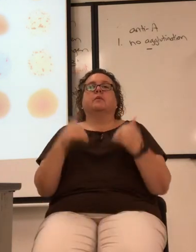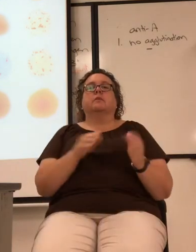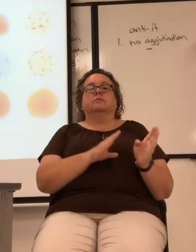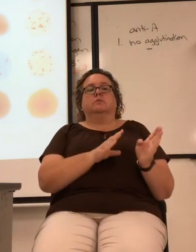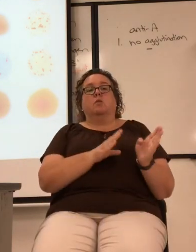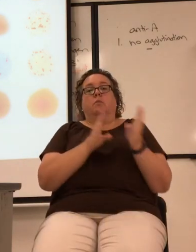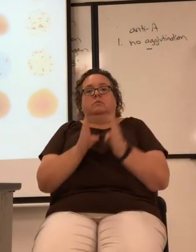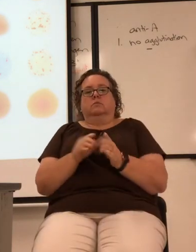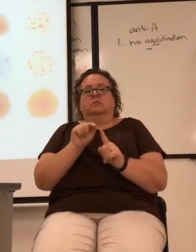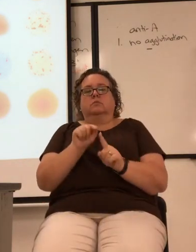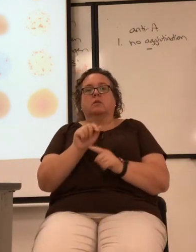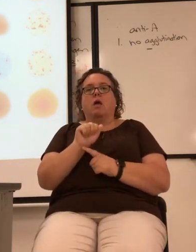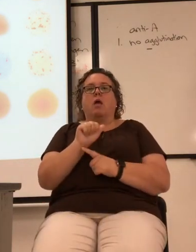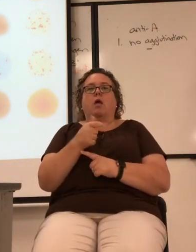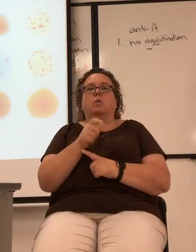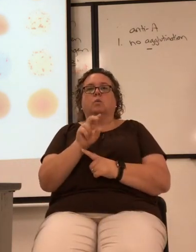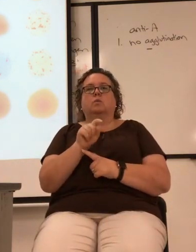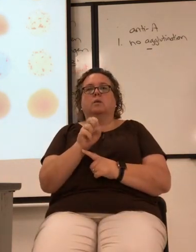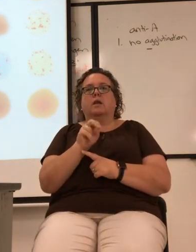agglutination.